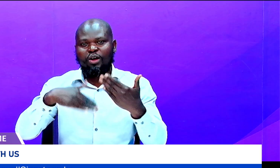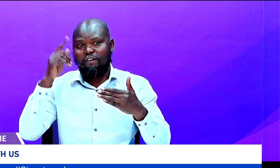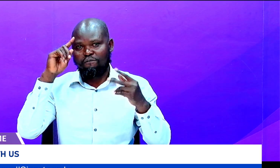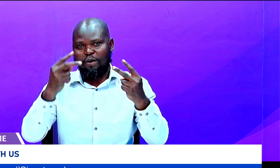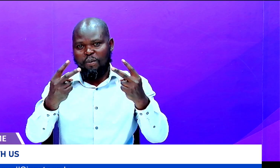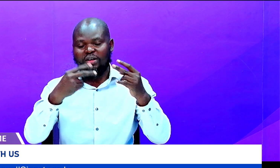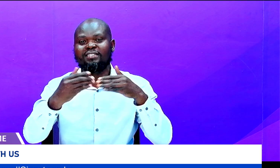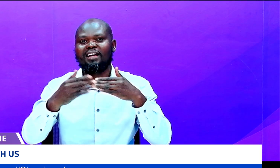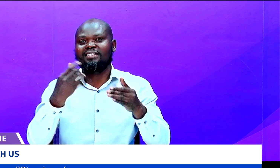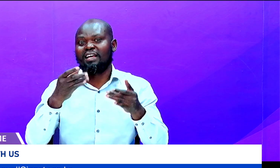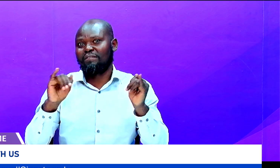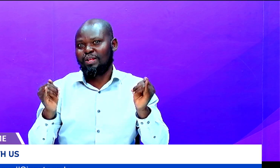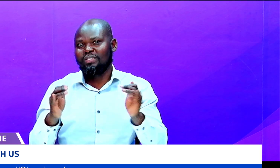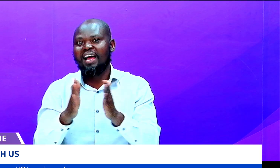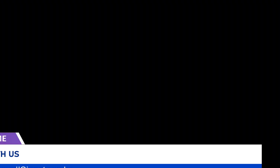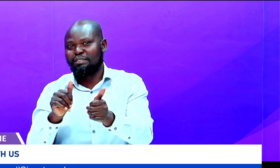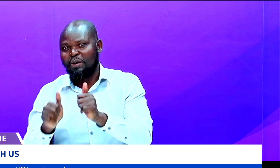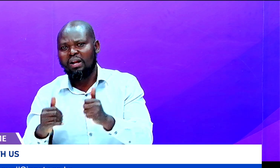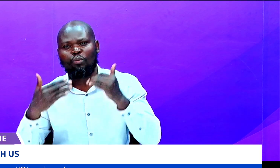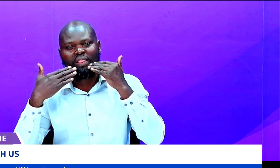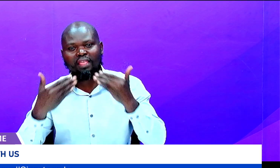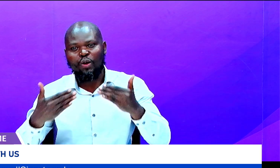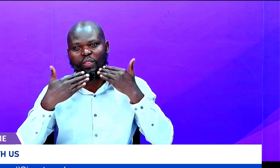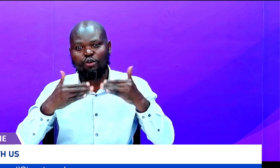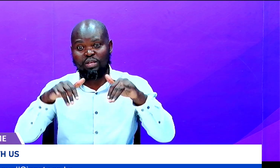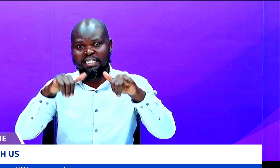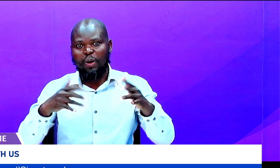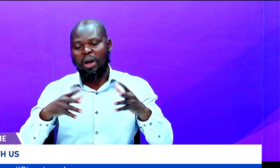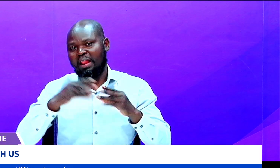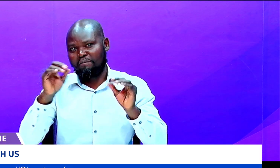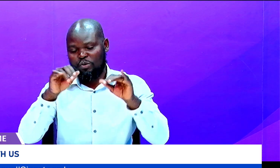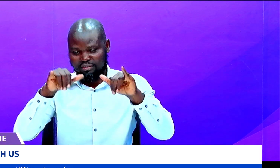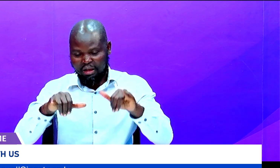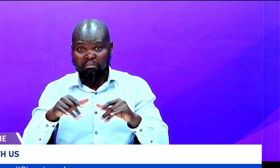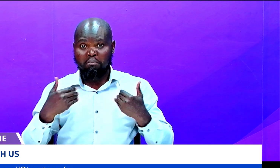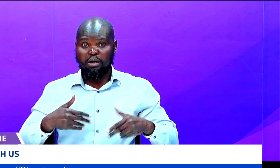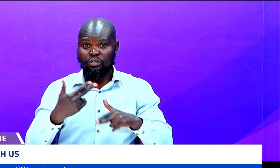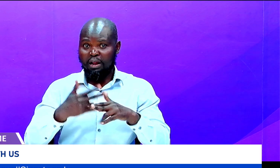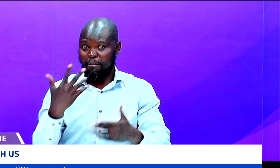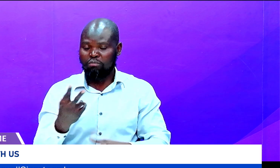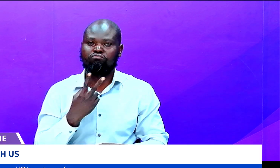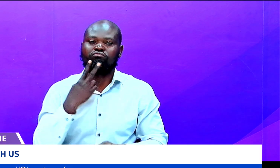That is all we had prepared for you here, Science TV. Prime News, thank you for staying with us. I